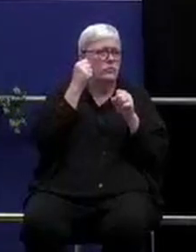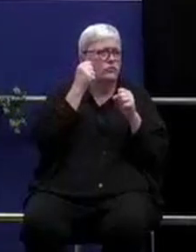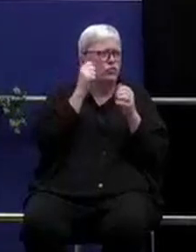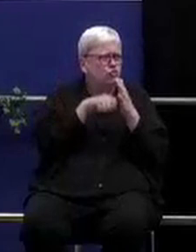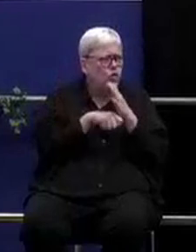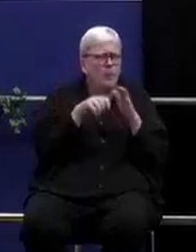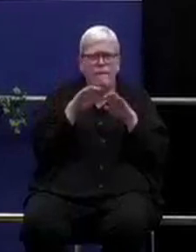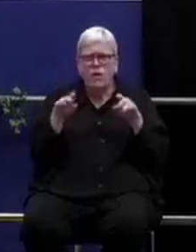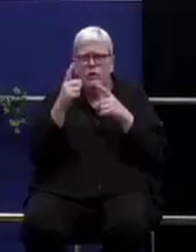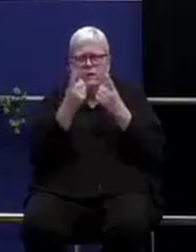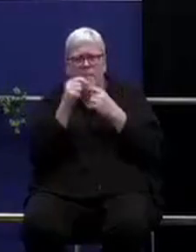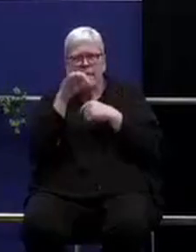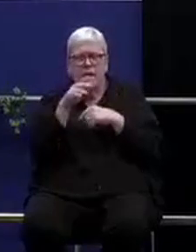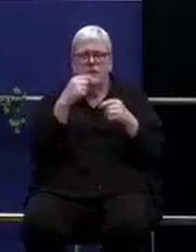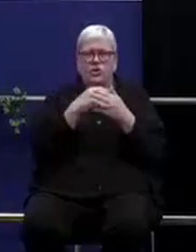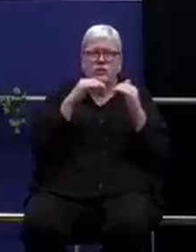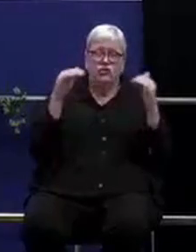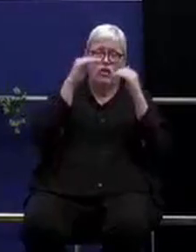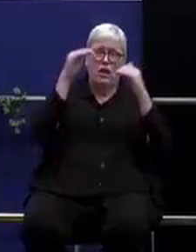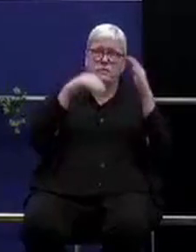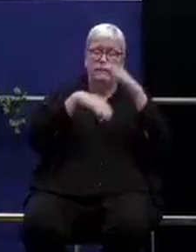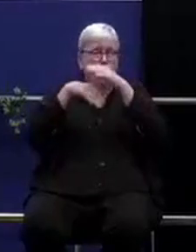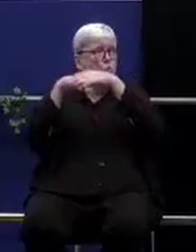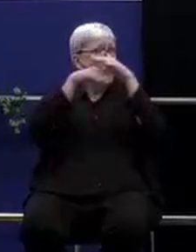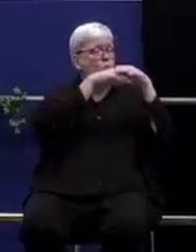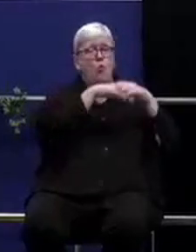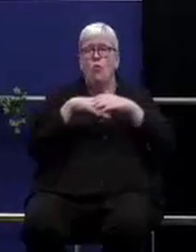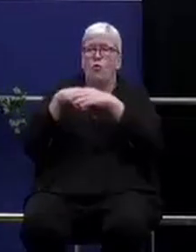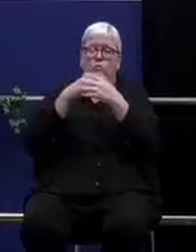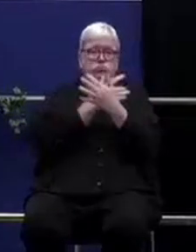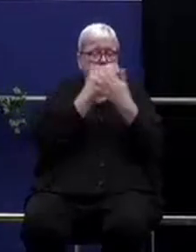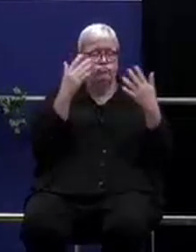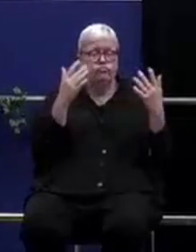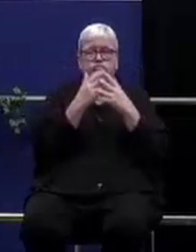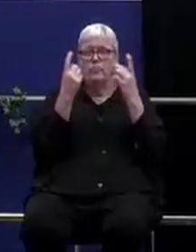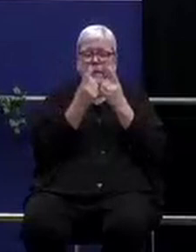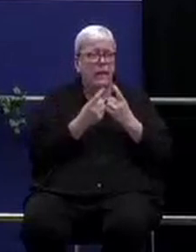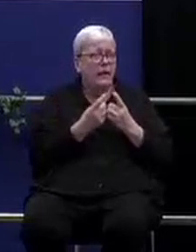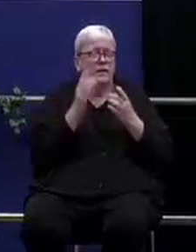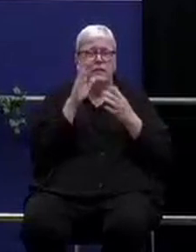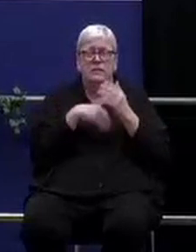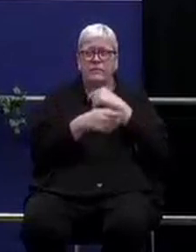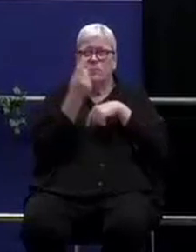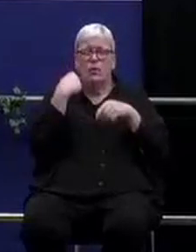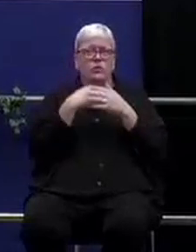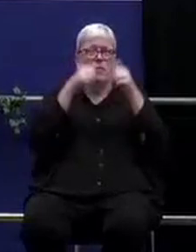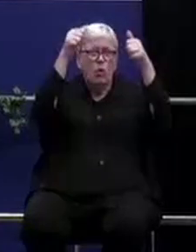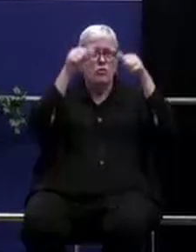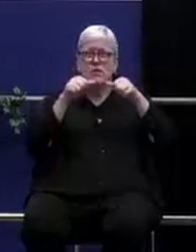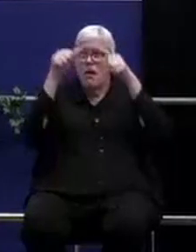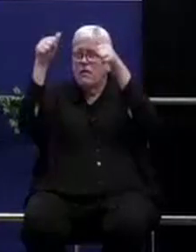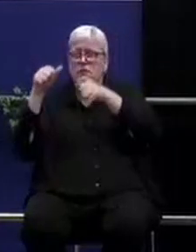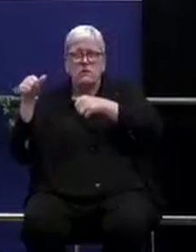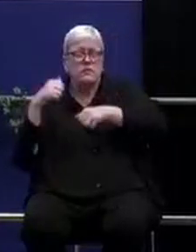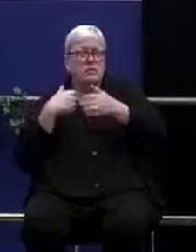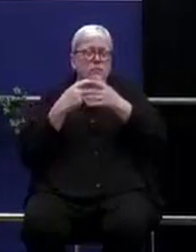of a retail unit. The shelves were stocked with empty medicine boxes, like artifacts from a museum, and posters depicting